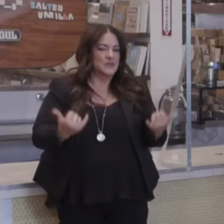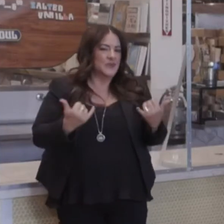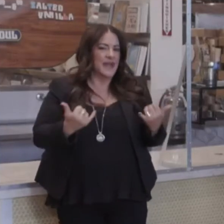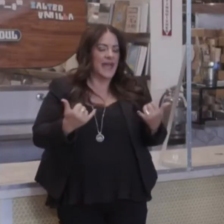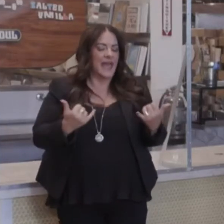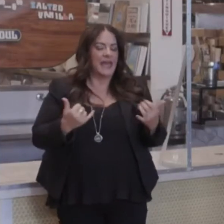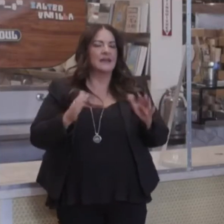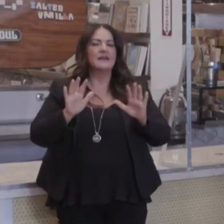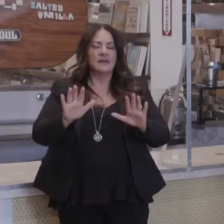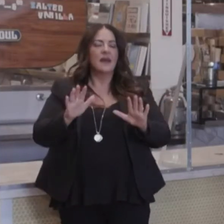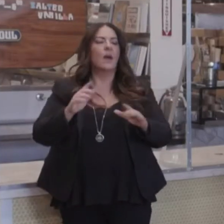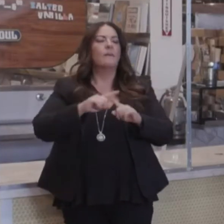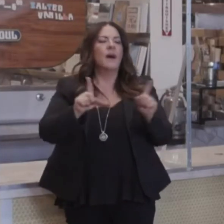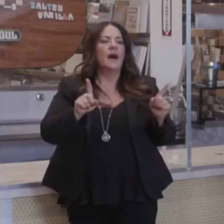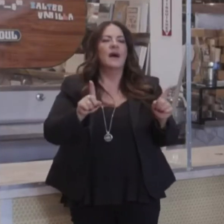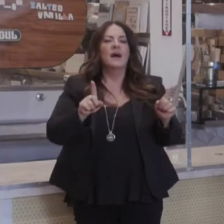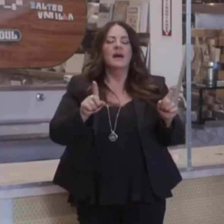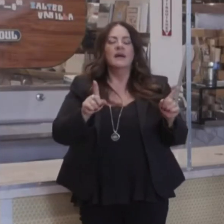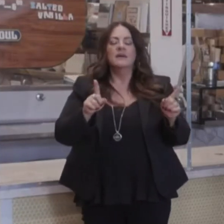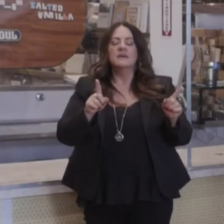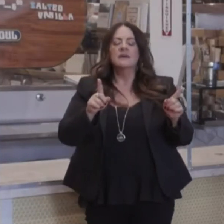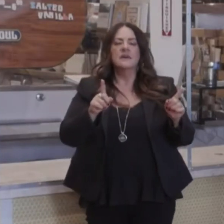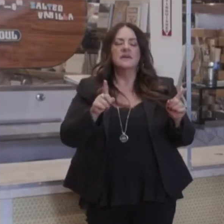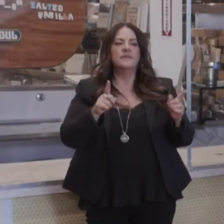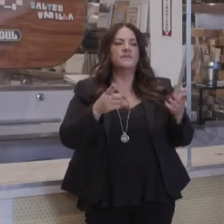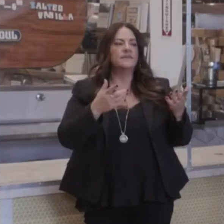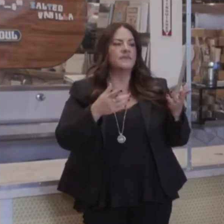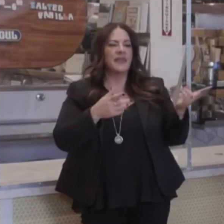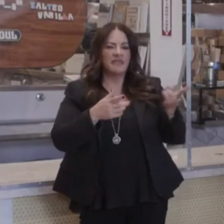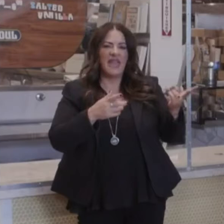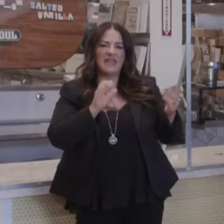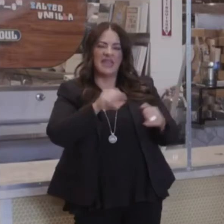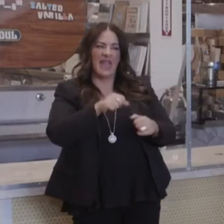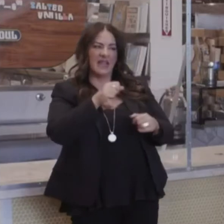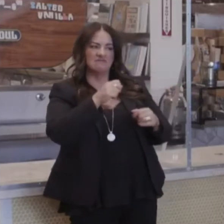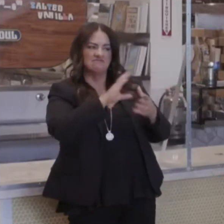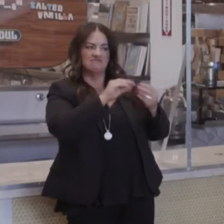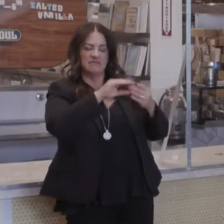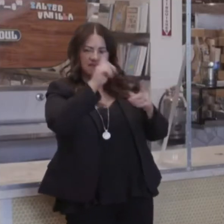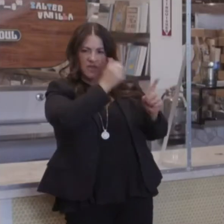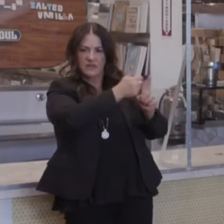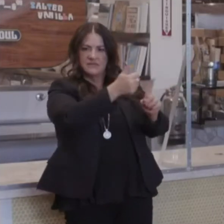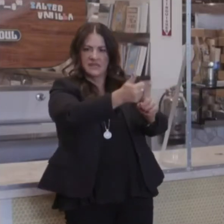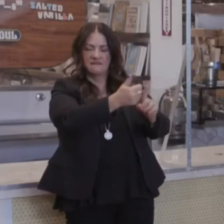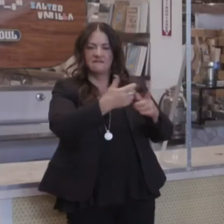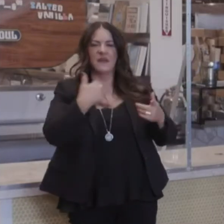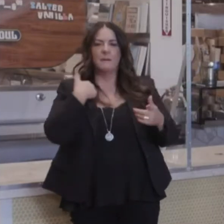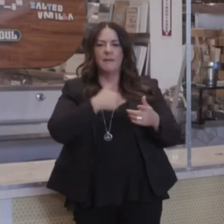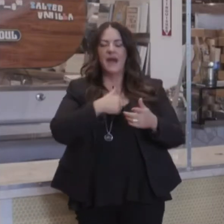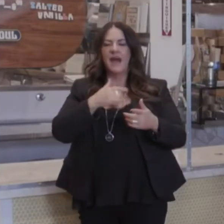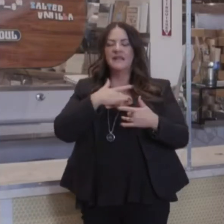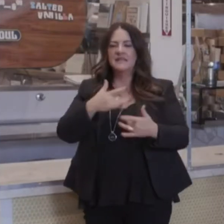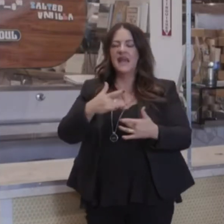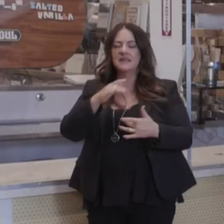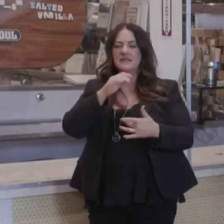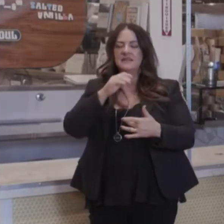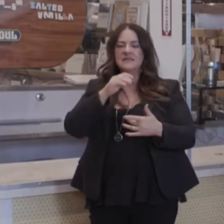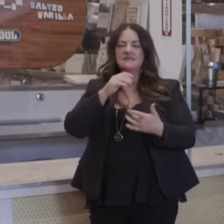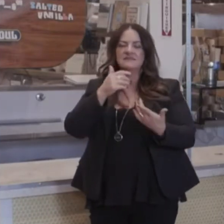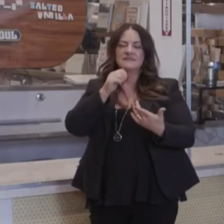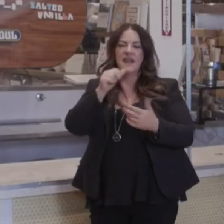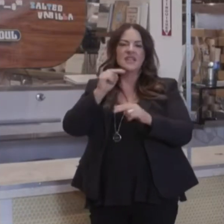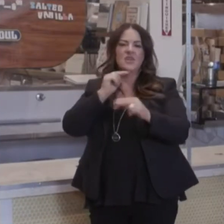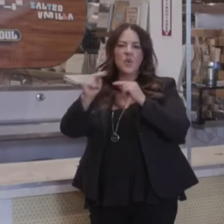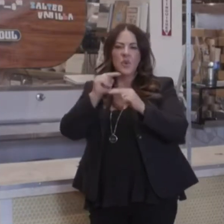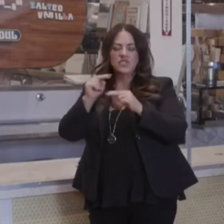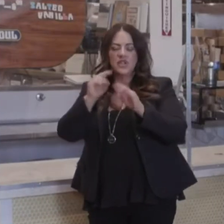mean to be the spokespeople for the Speaker or the Pro Tem. They could speak for themselves, but I don't intend to negotiate here today. All I can